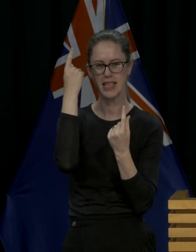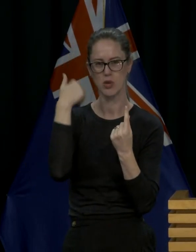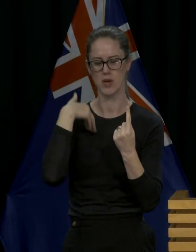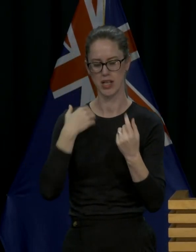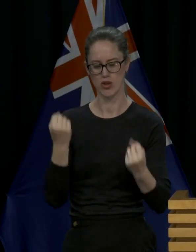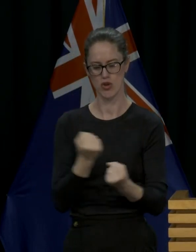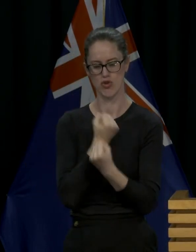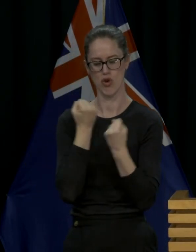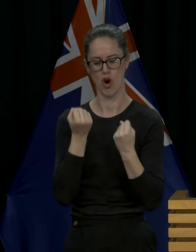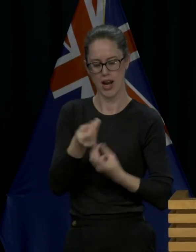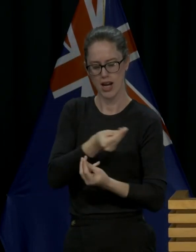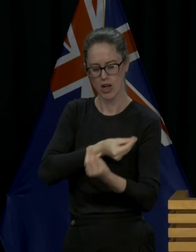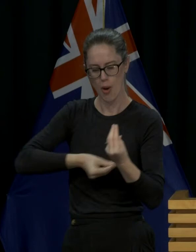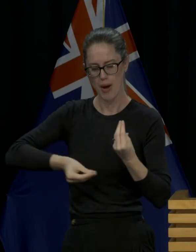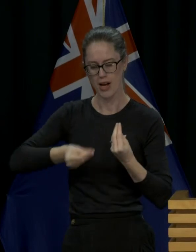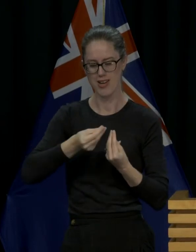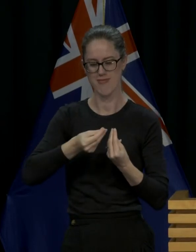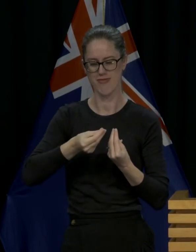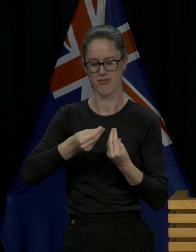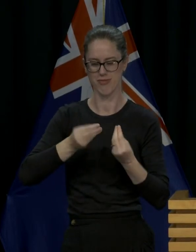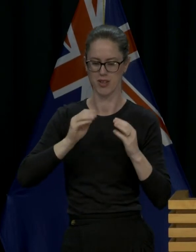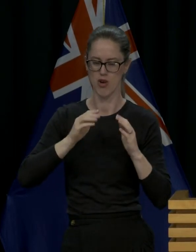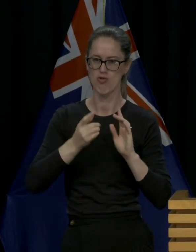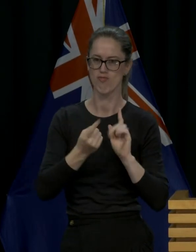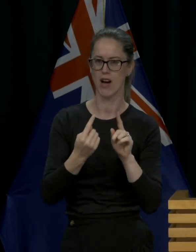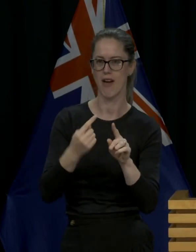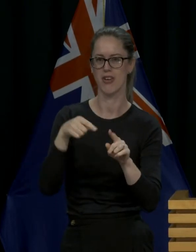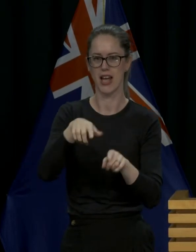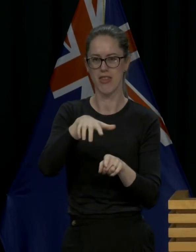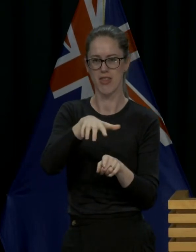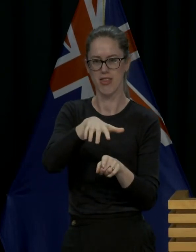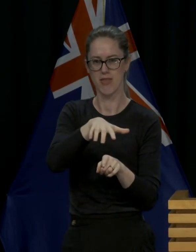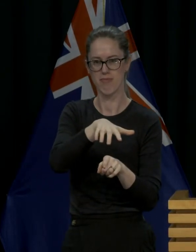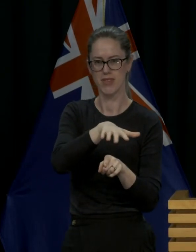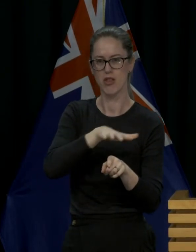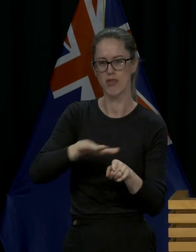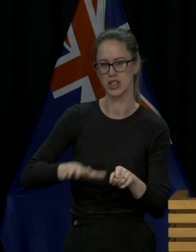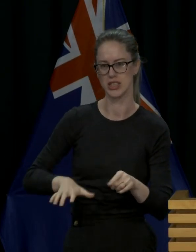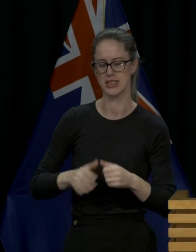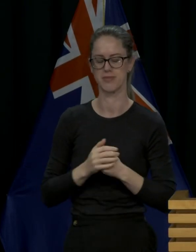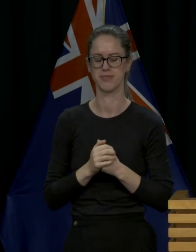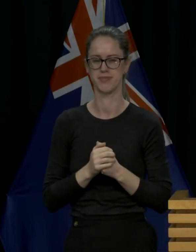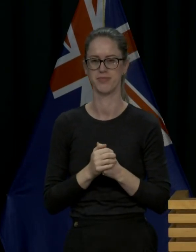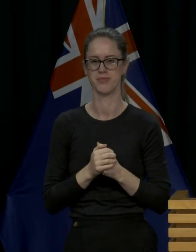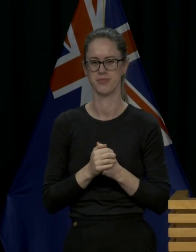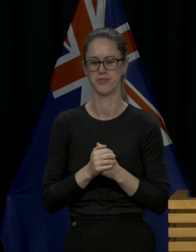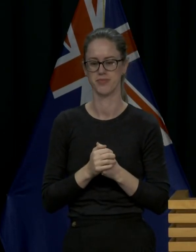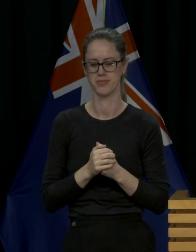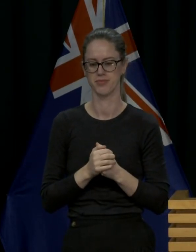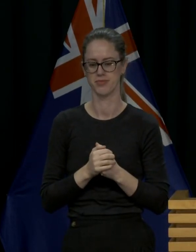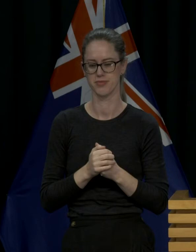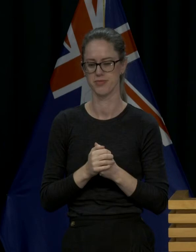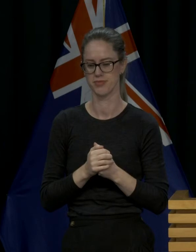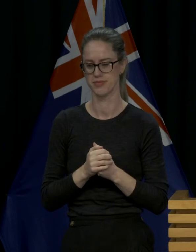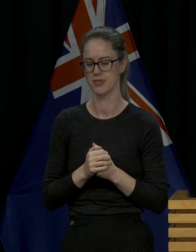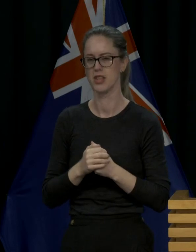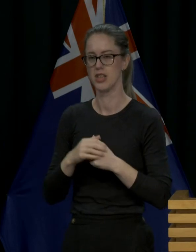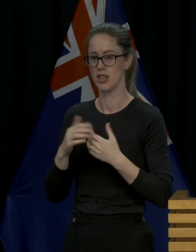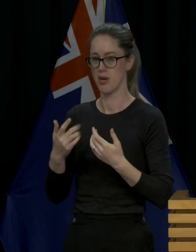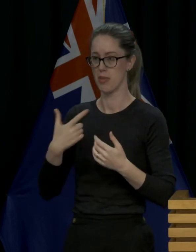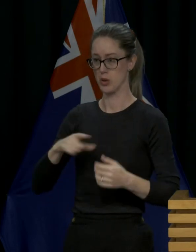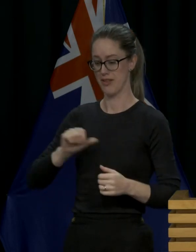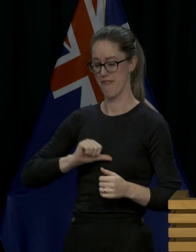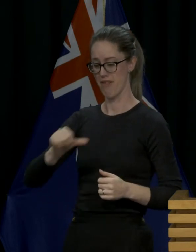strong economic recovery in our regions. Considering the importance and strength of our primary sector to our